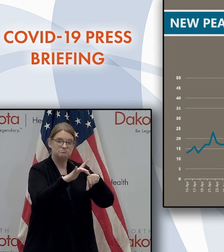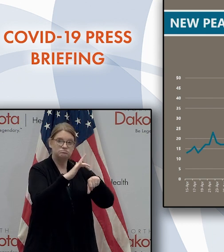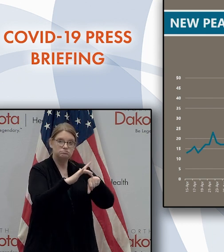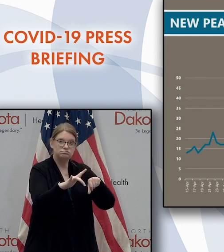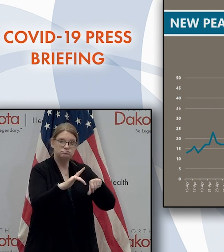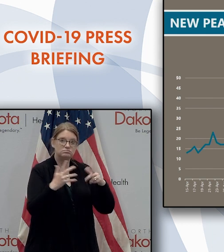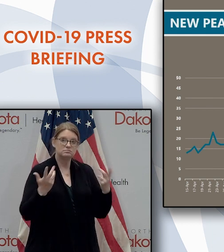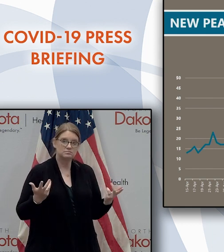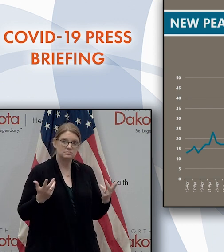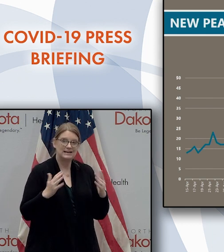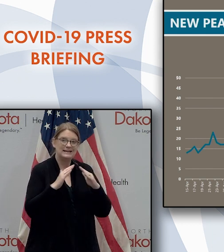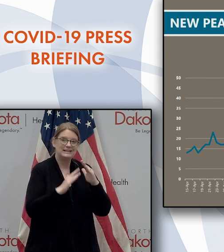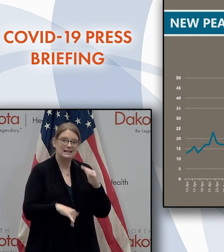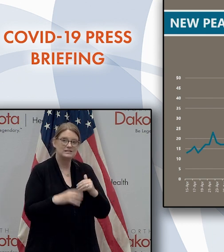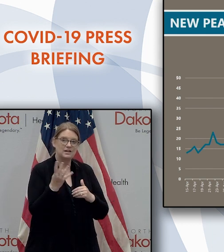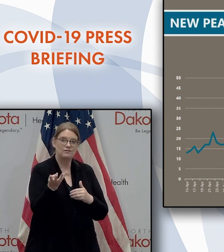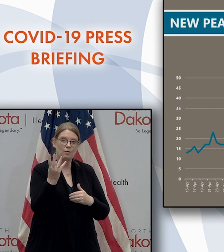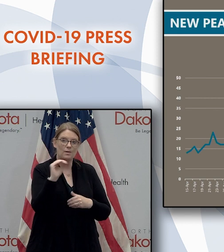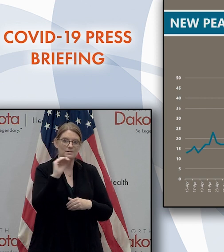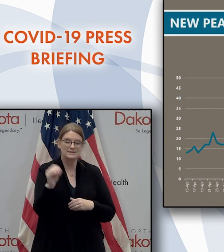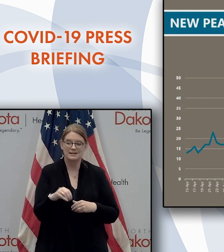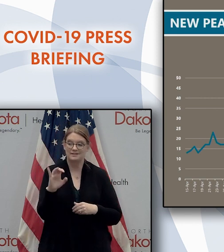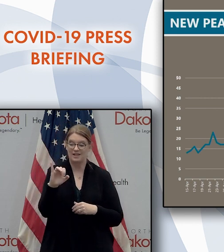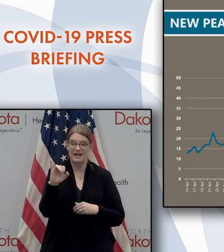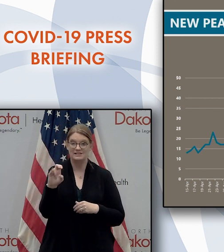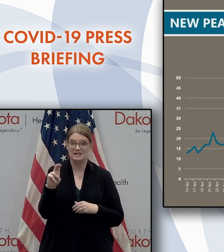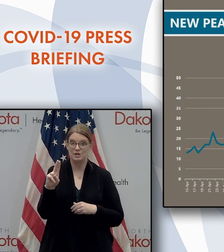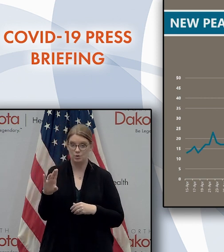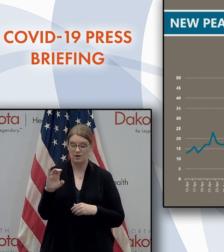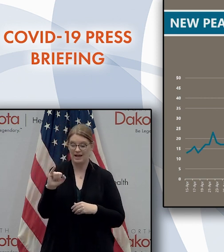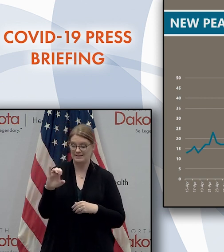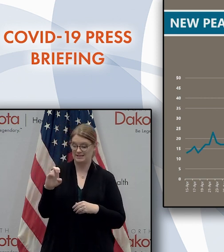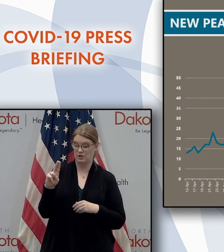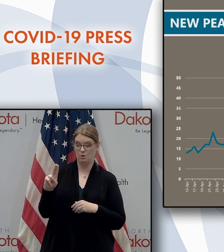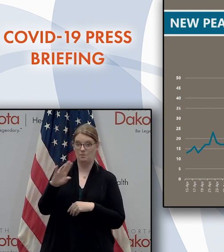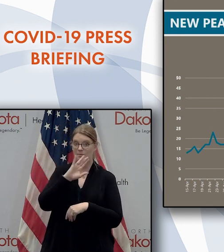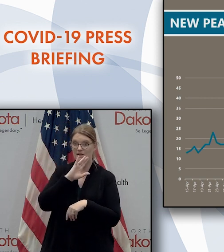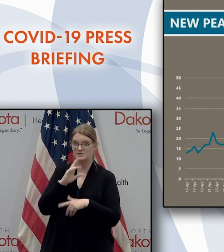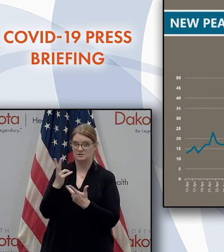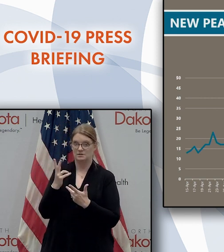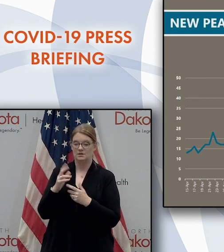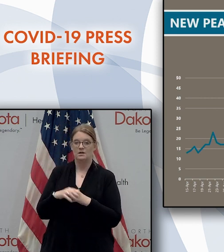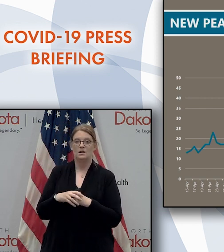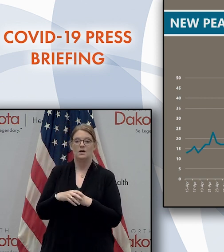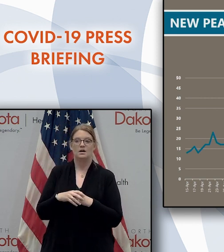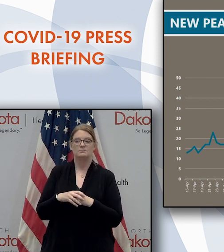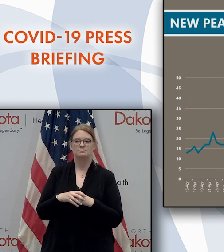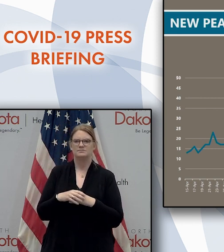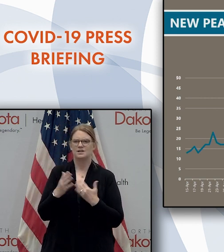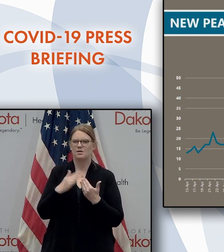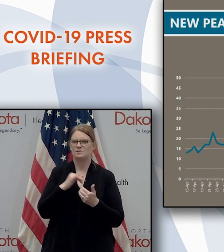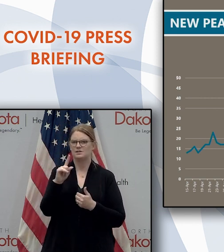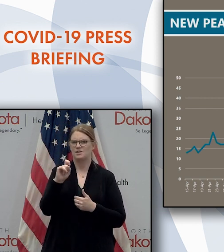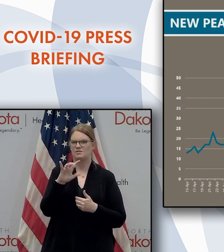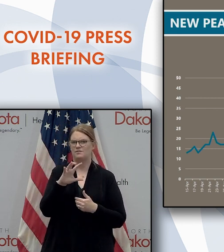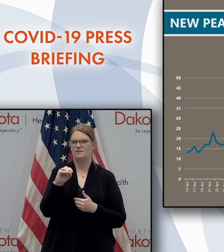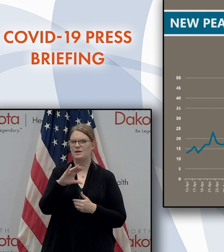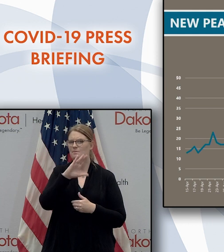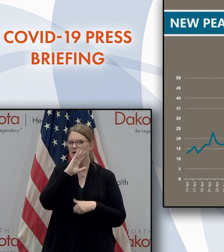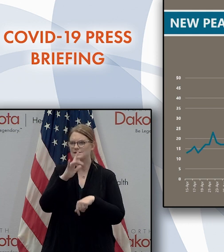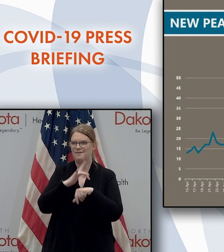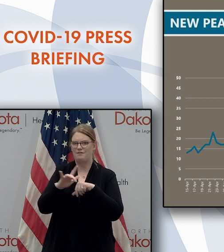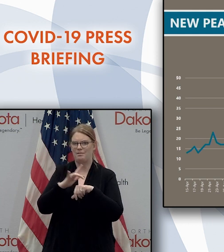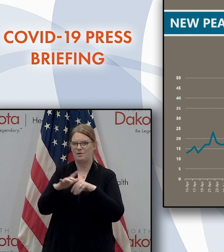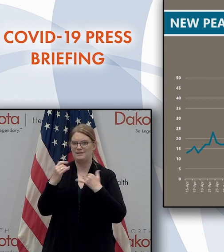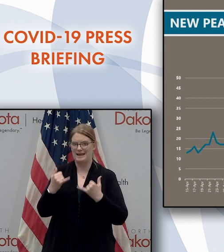unoccupied. Less than 4% of the ICU beds are currently occupied by COVID cases. There's nearly 150 beds available